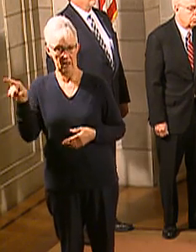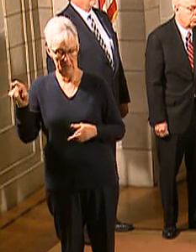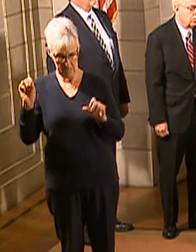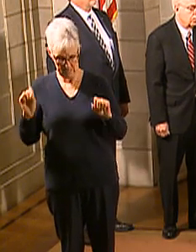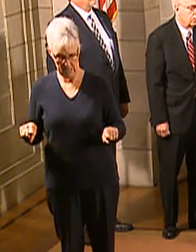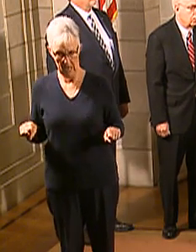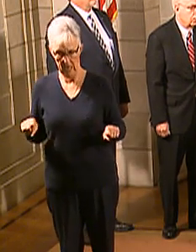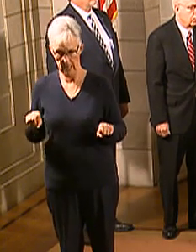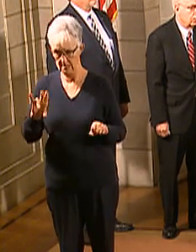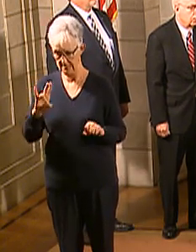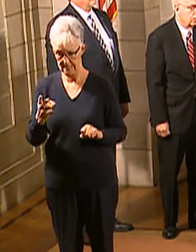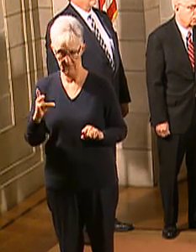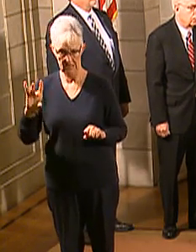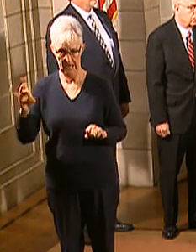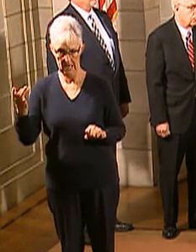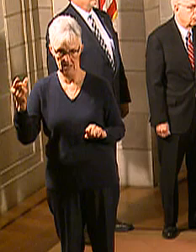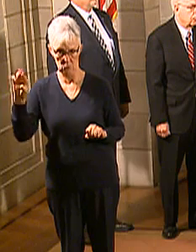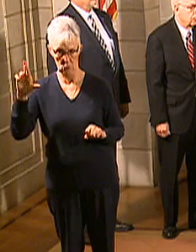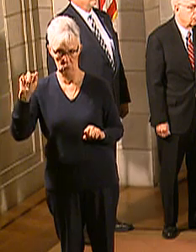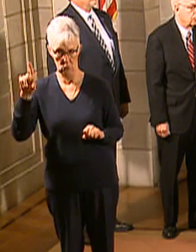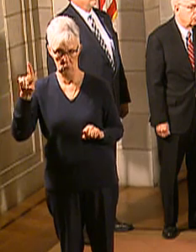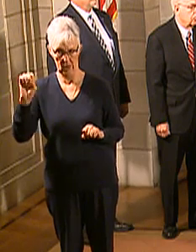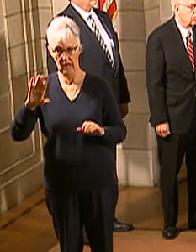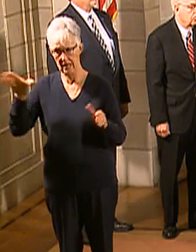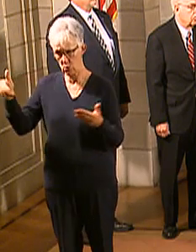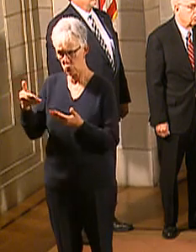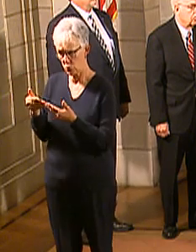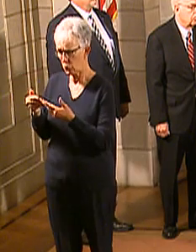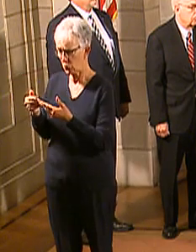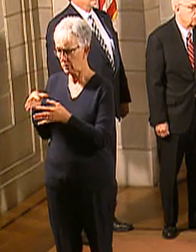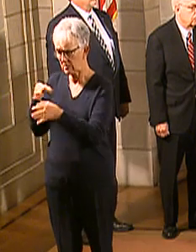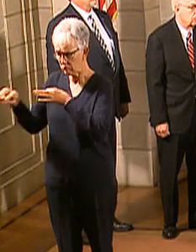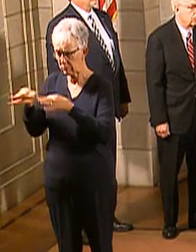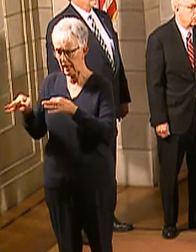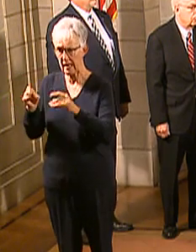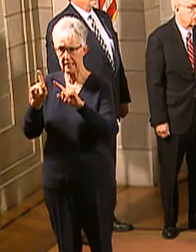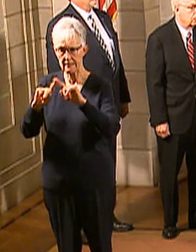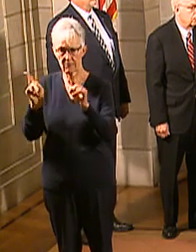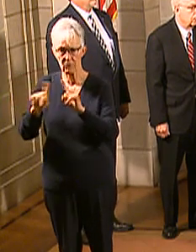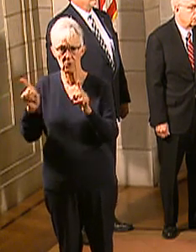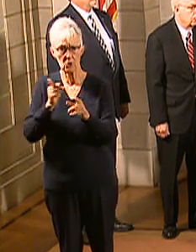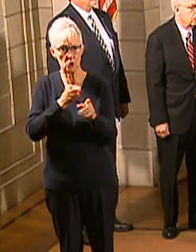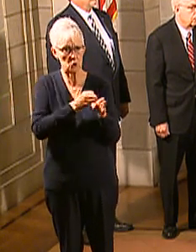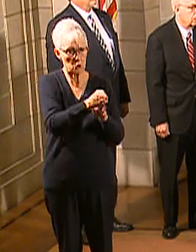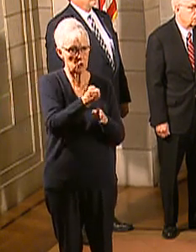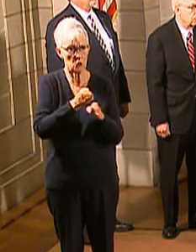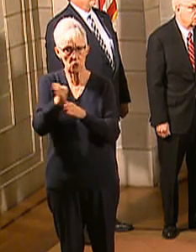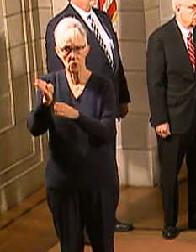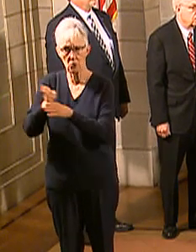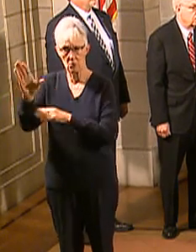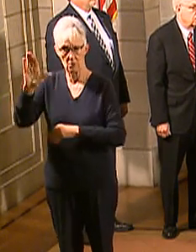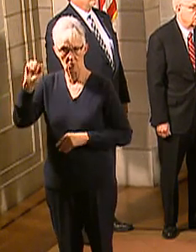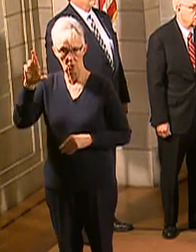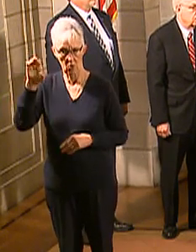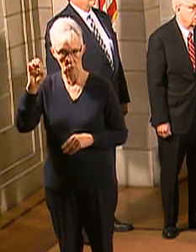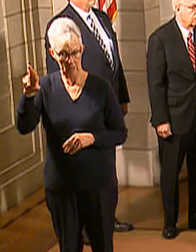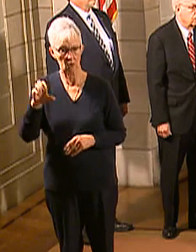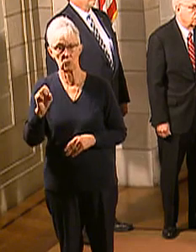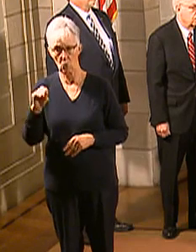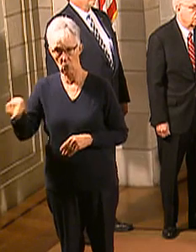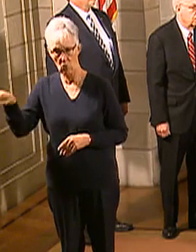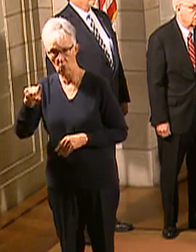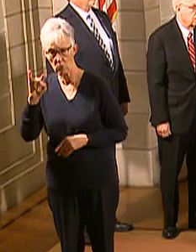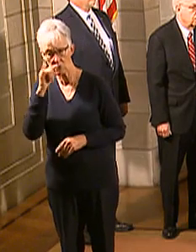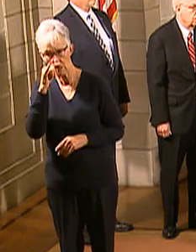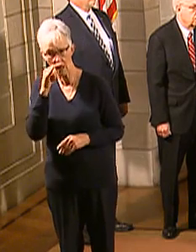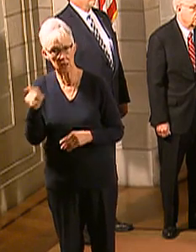the 7th and 8th grade to the great careers we have in technology and manufacturing and so forth. So they can start getting an interest in those and